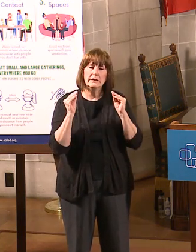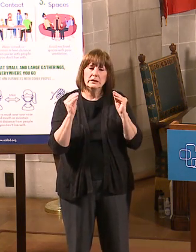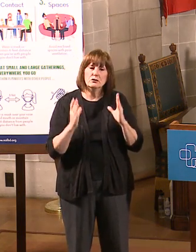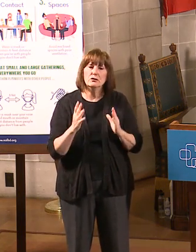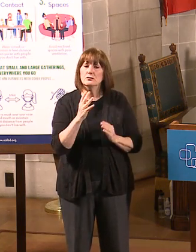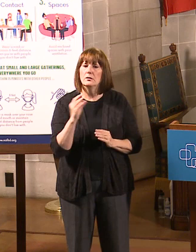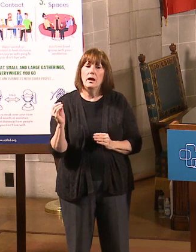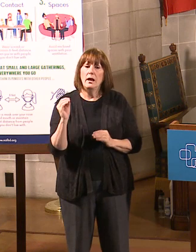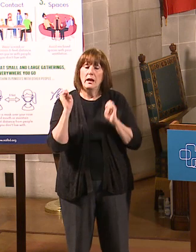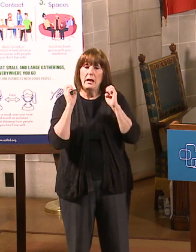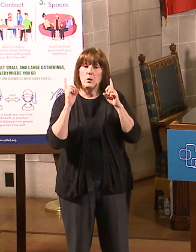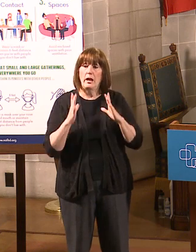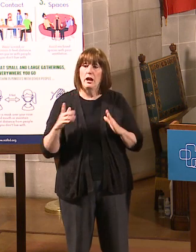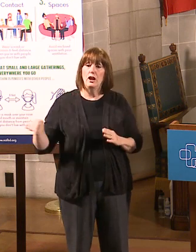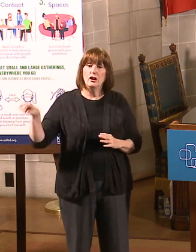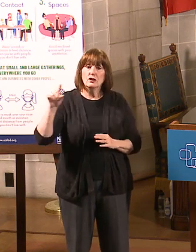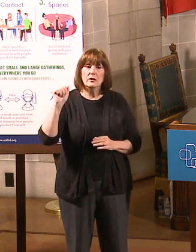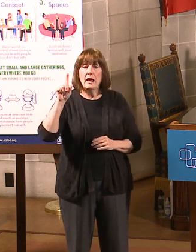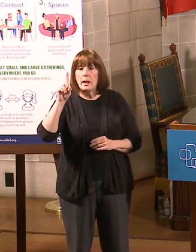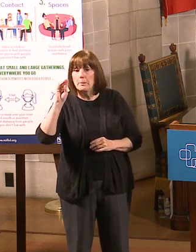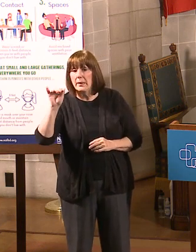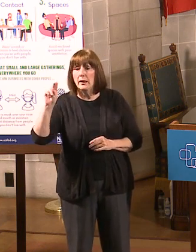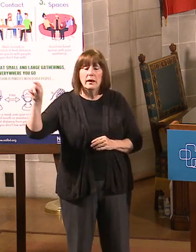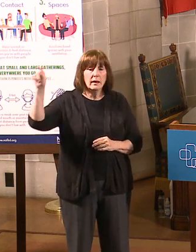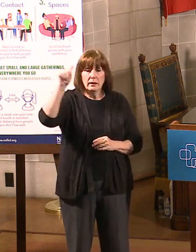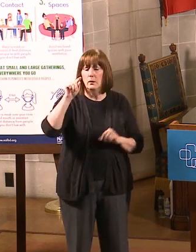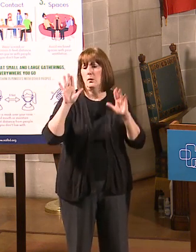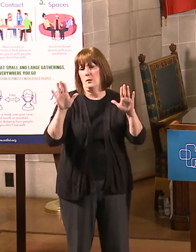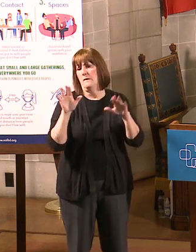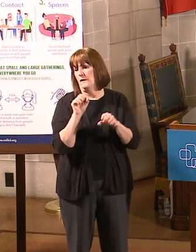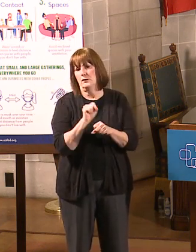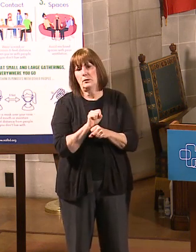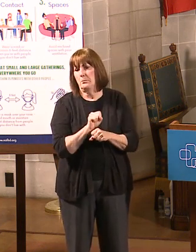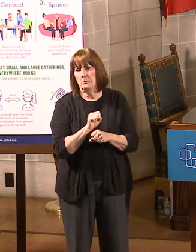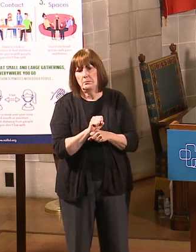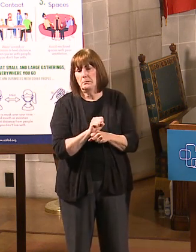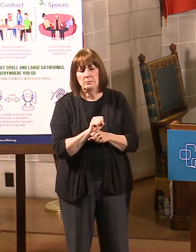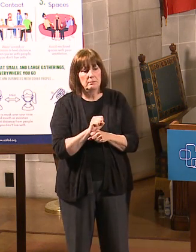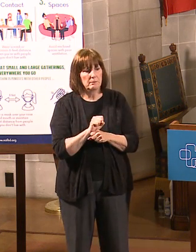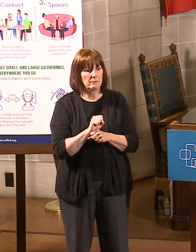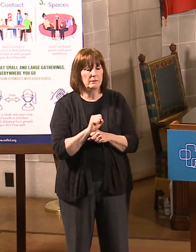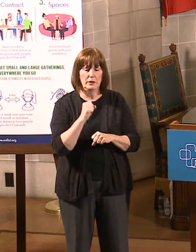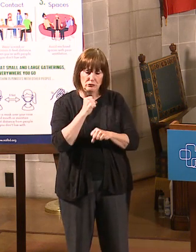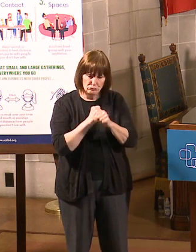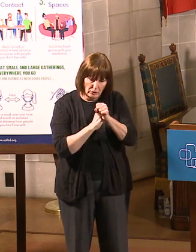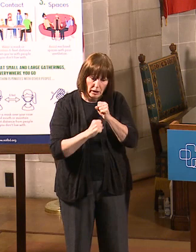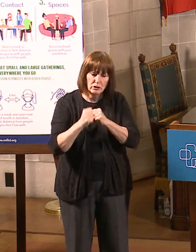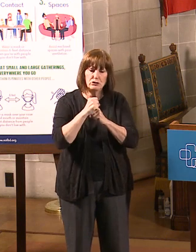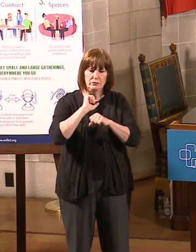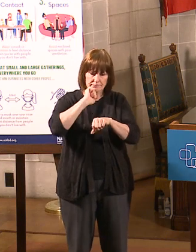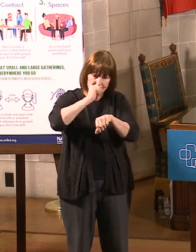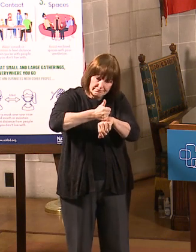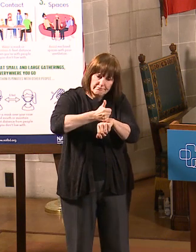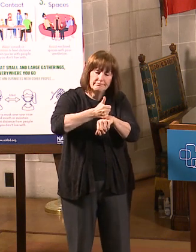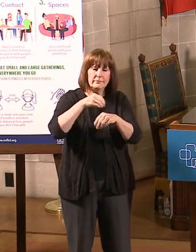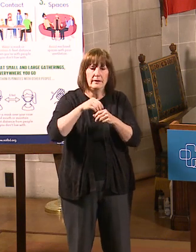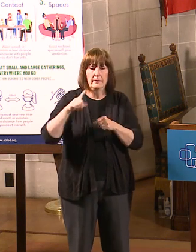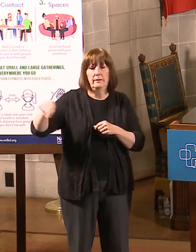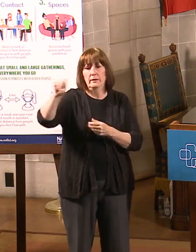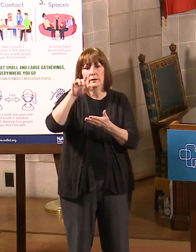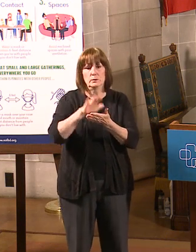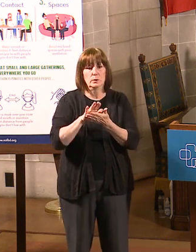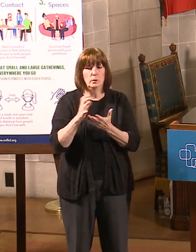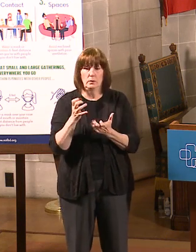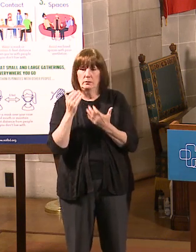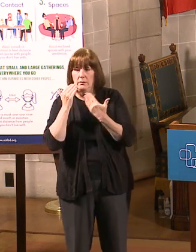our educators, our administrators are doing a fantastic job of putting that structure in place in our schools, and we want to thank them for all their work on